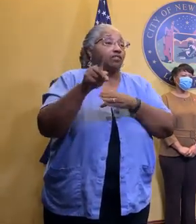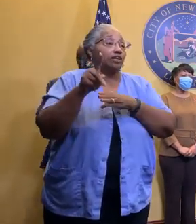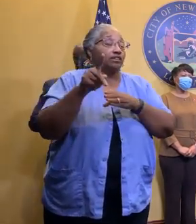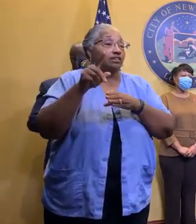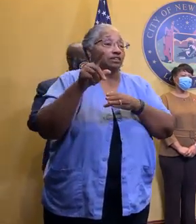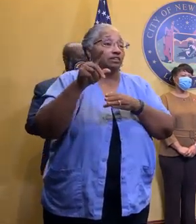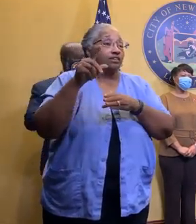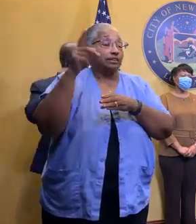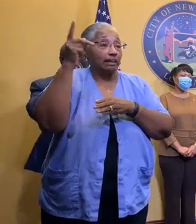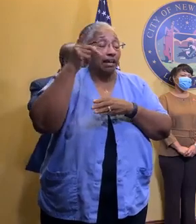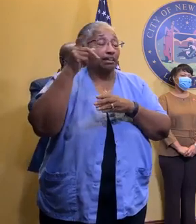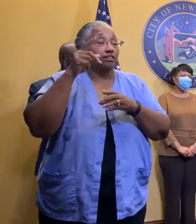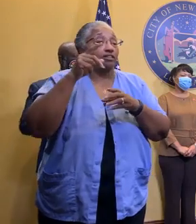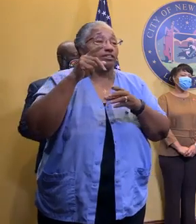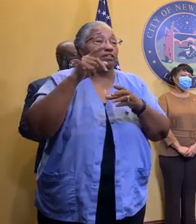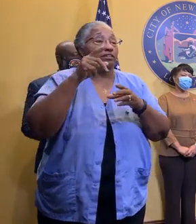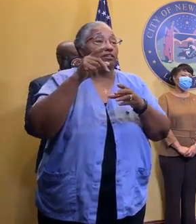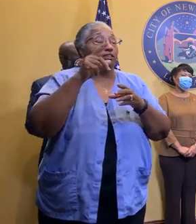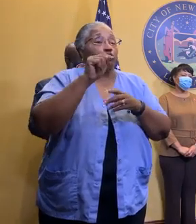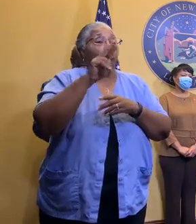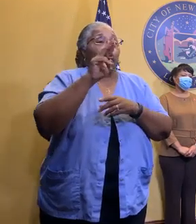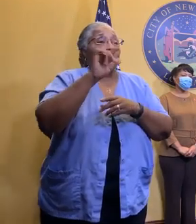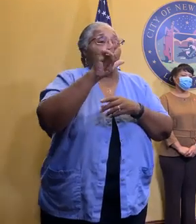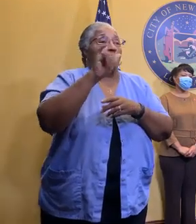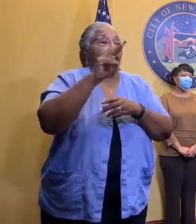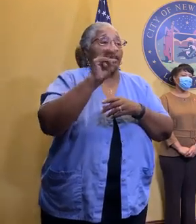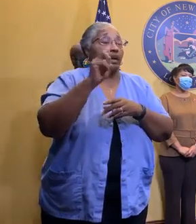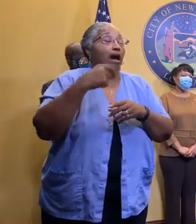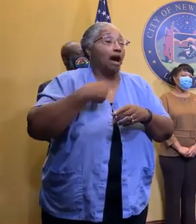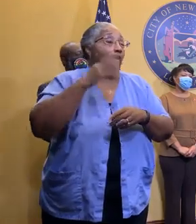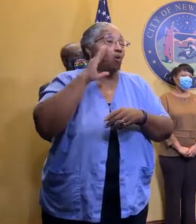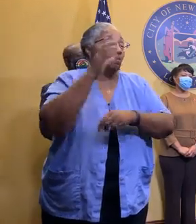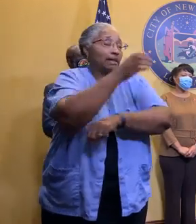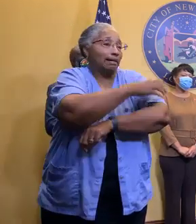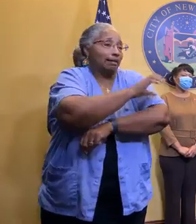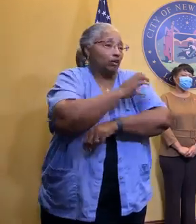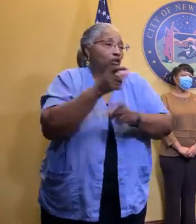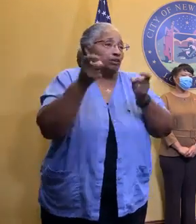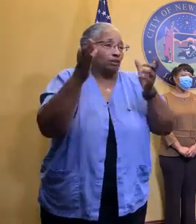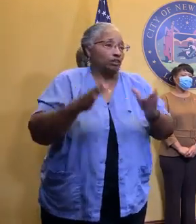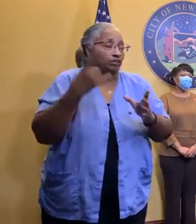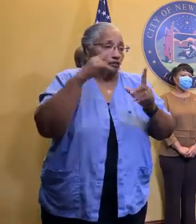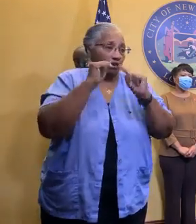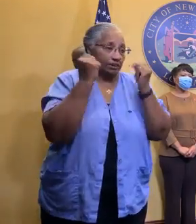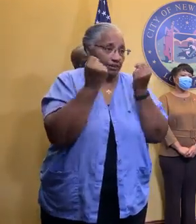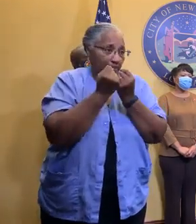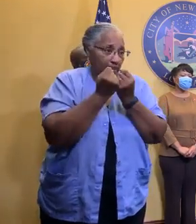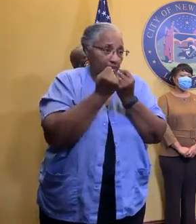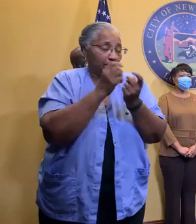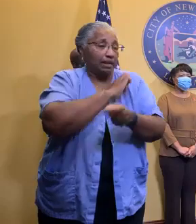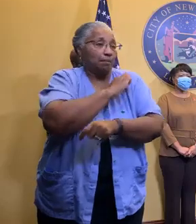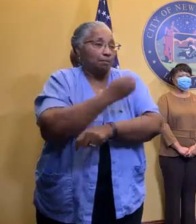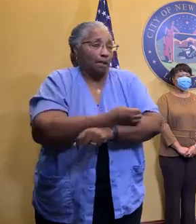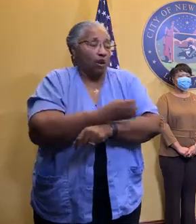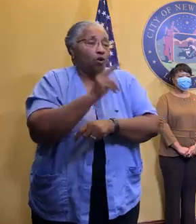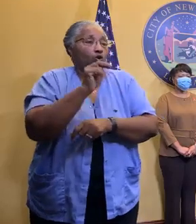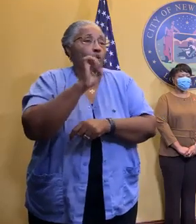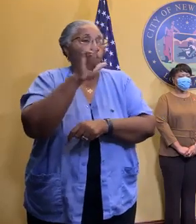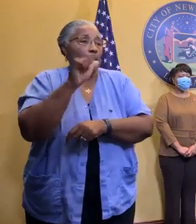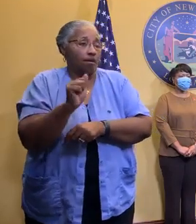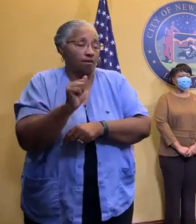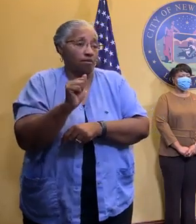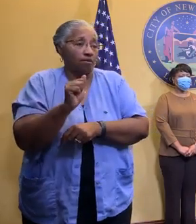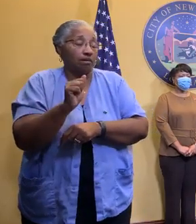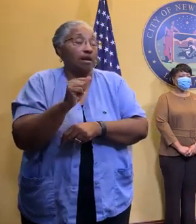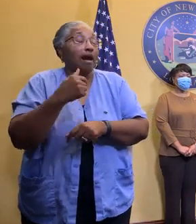of Medicine. I'll be serving as the Clinical Director of the team, Empower NOLA. In this capacity,